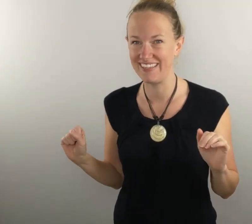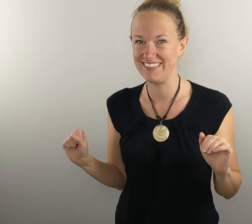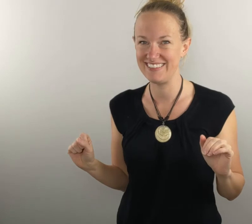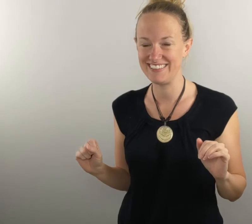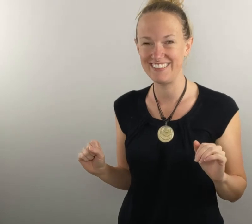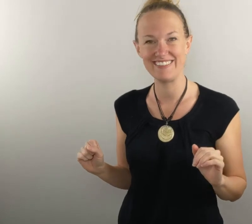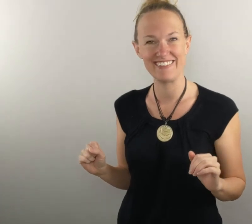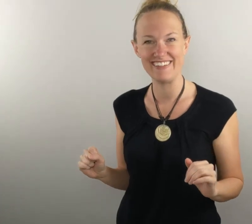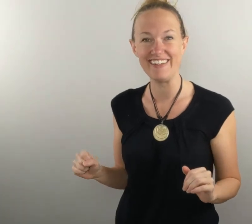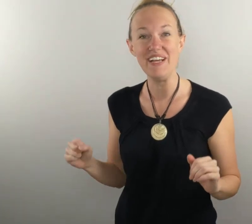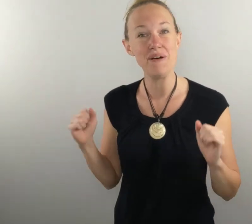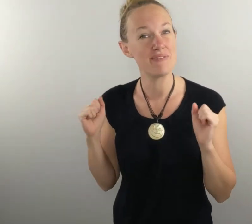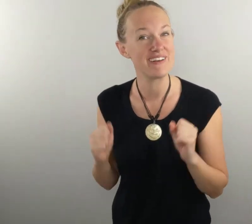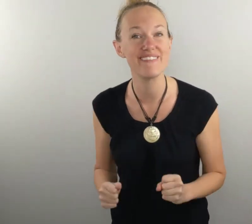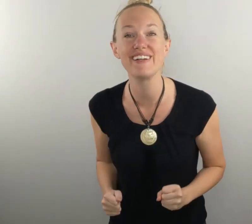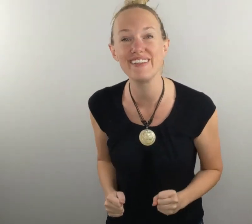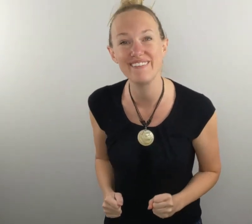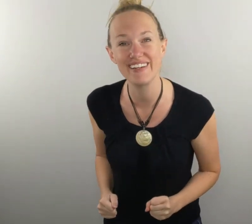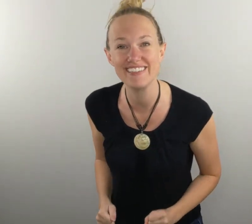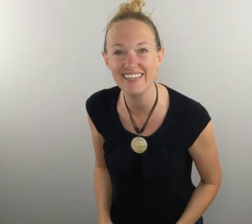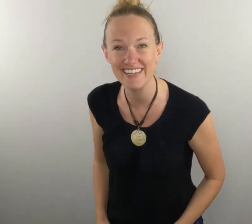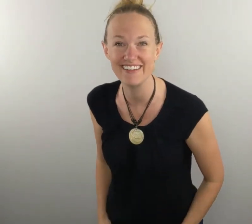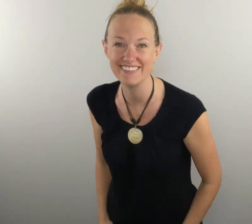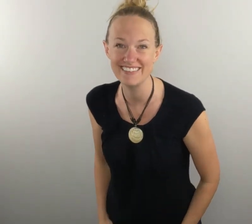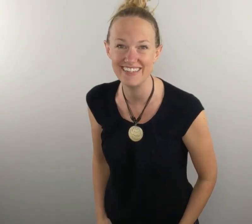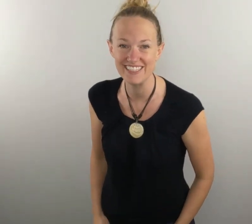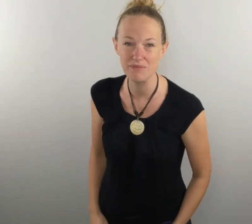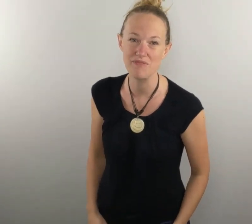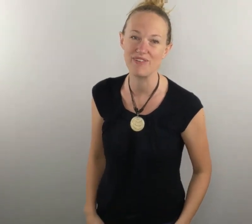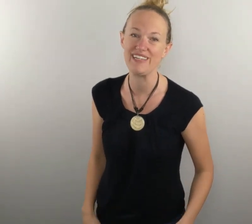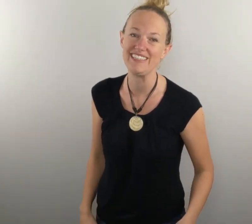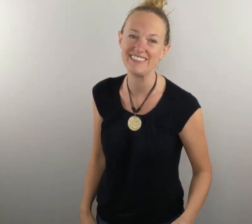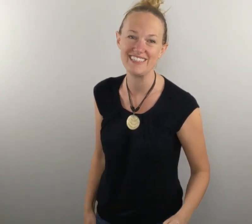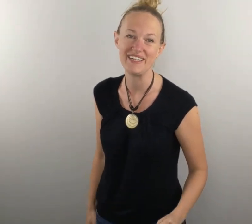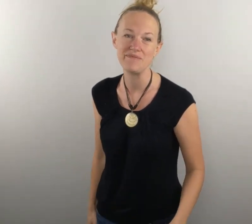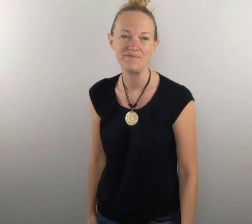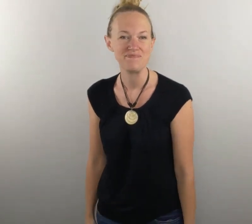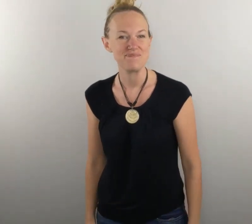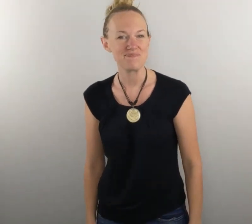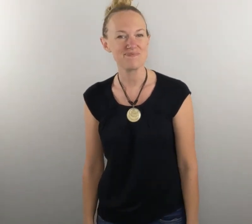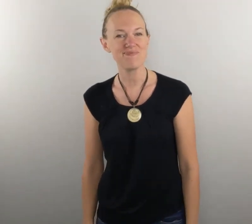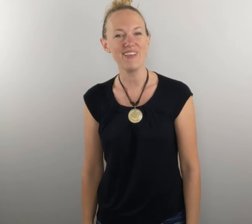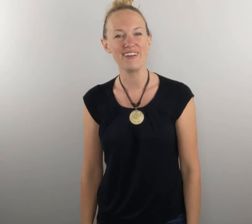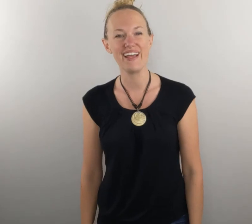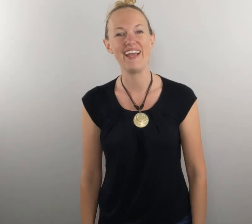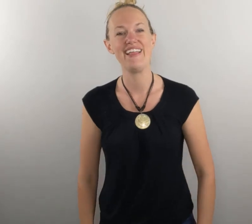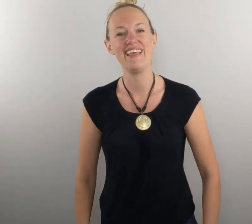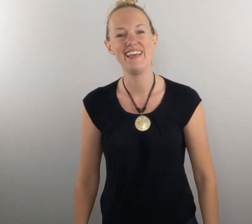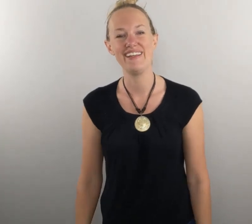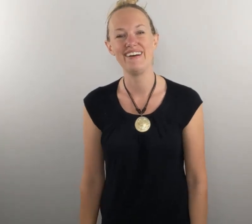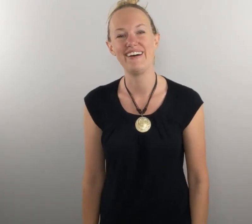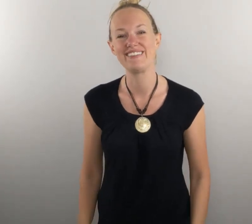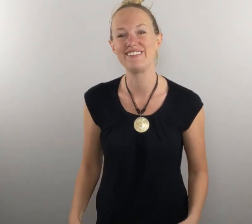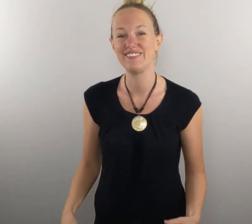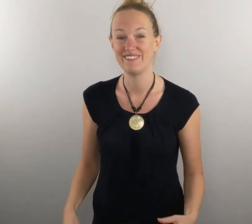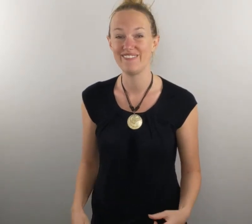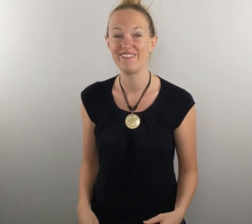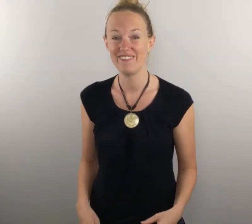this tutorial, but I really wanted to get it out to you guys before Easter. Okay, and then, so